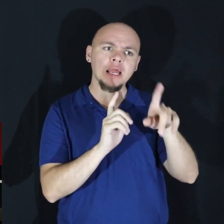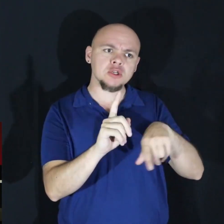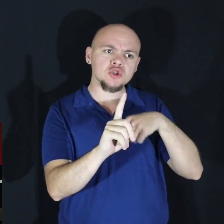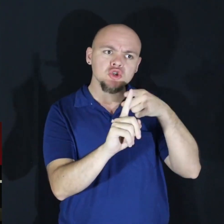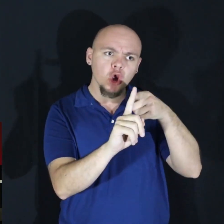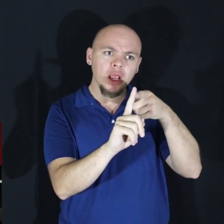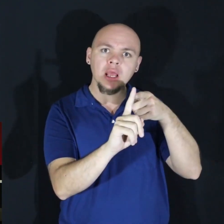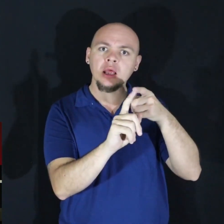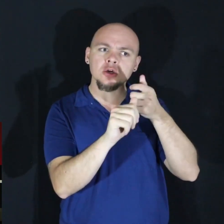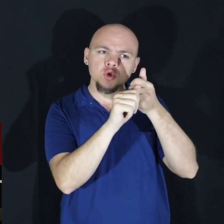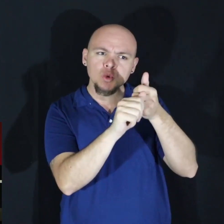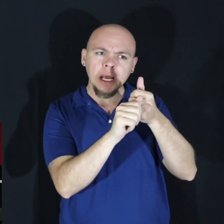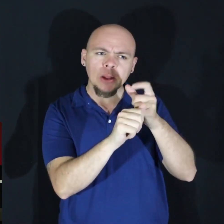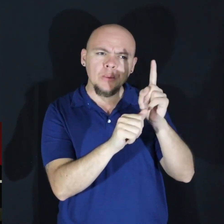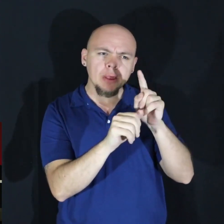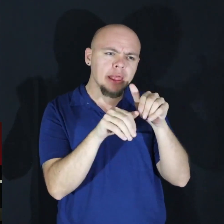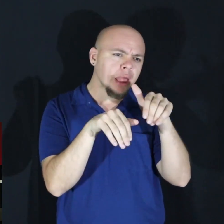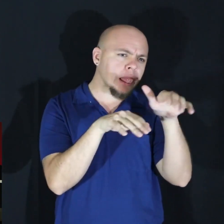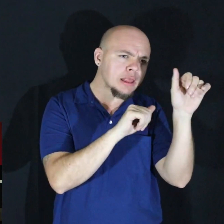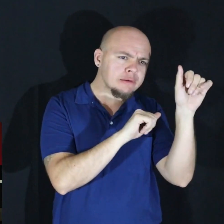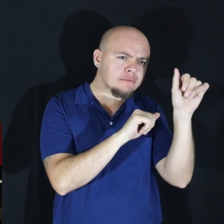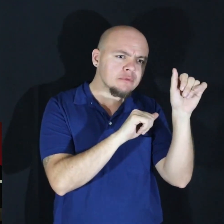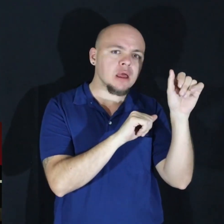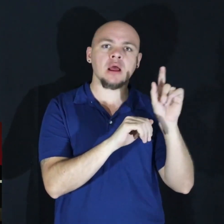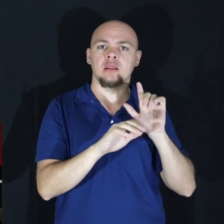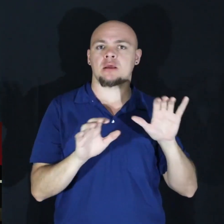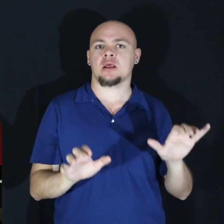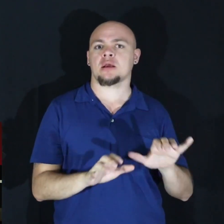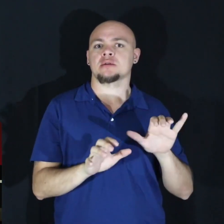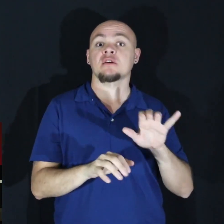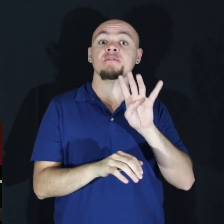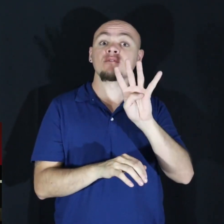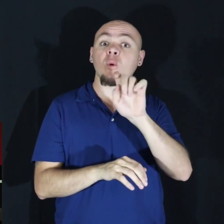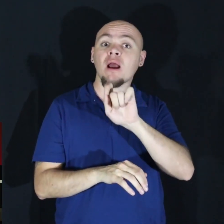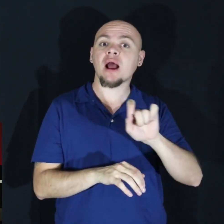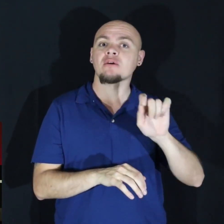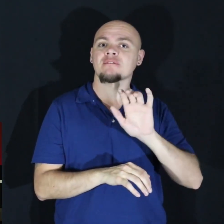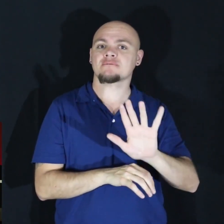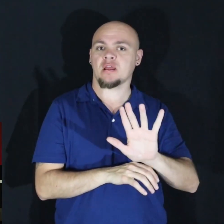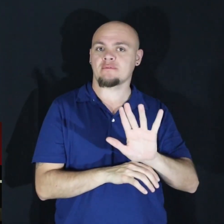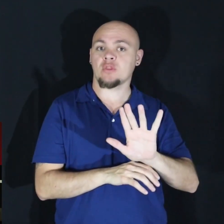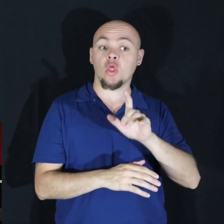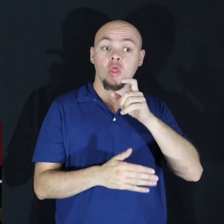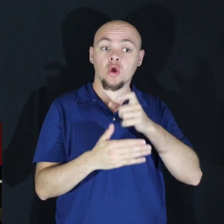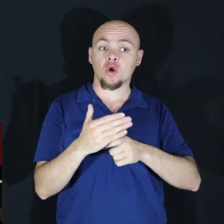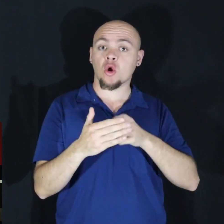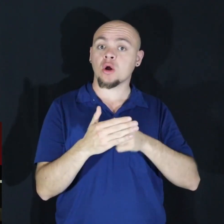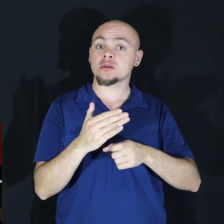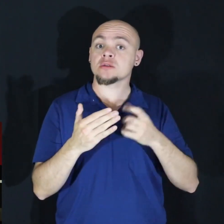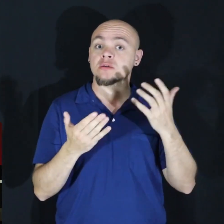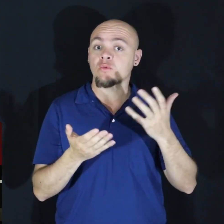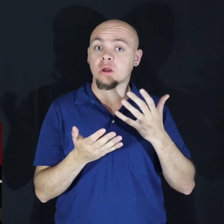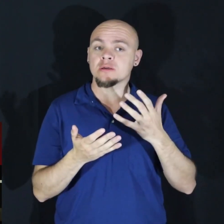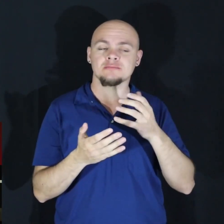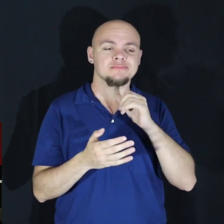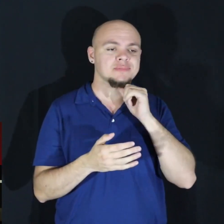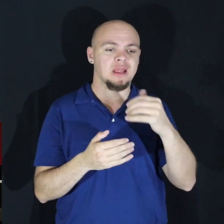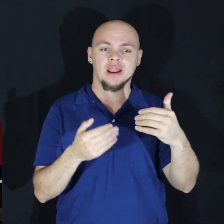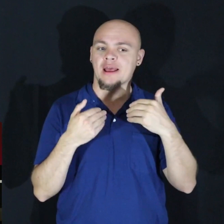and track them before acting. 4 out of 5. Again, the cost of us not having privacy.